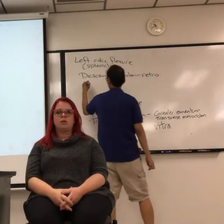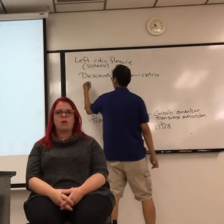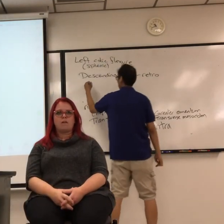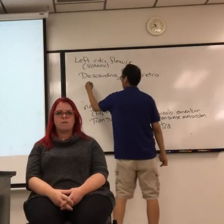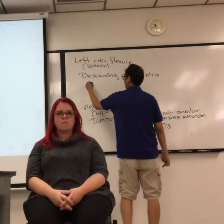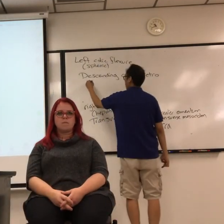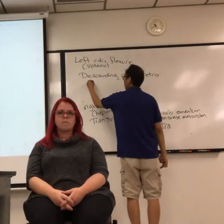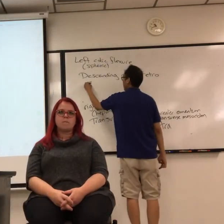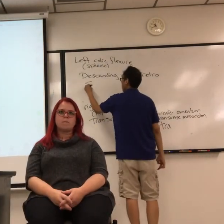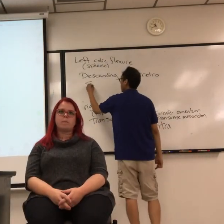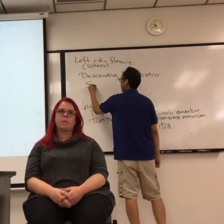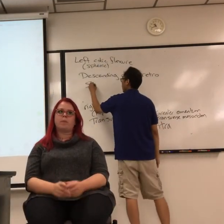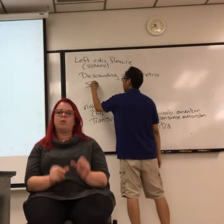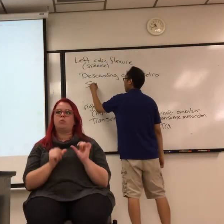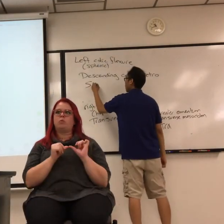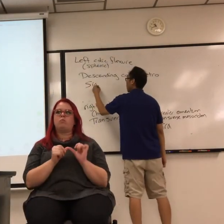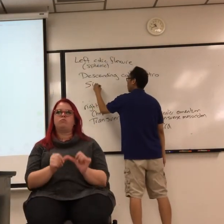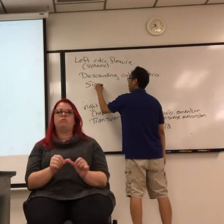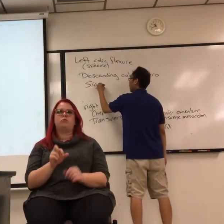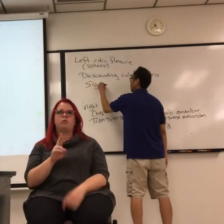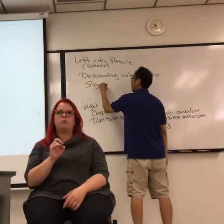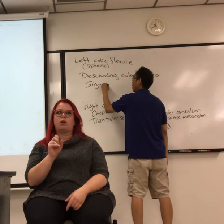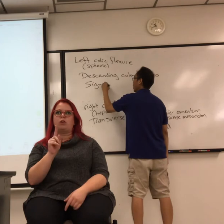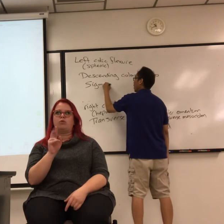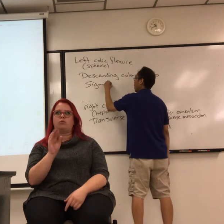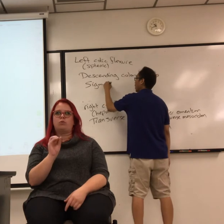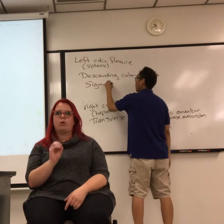We're going to stay retro now.